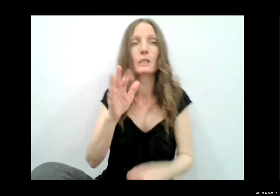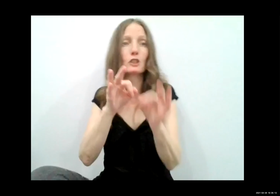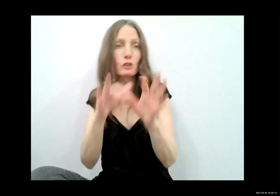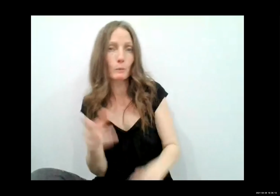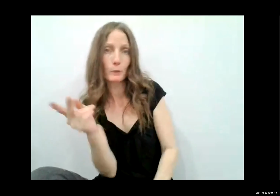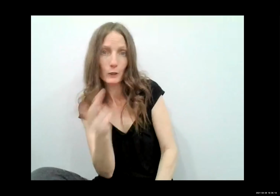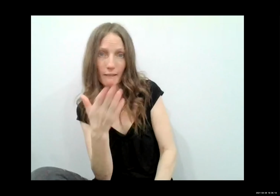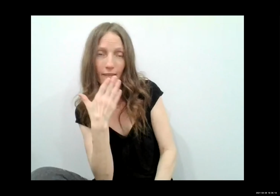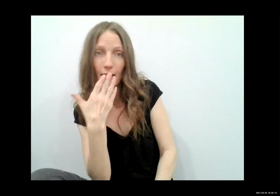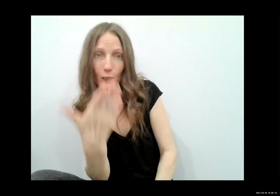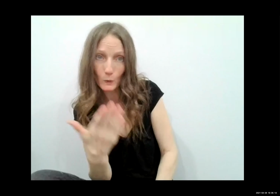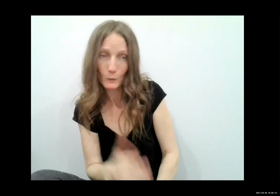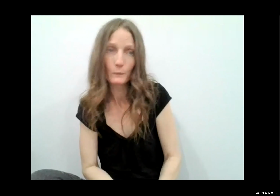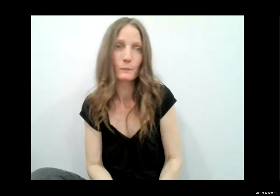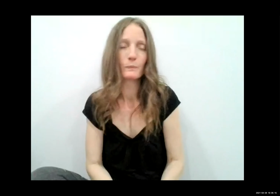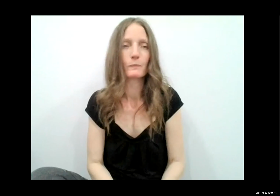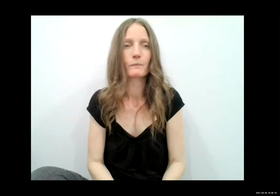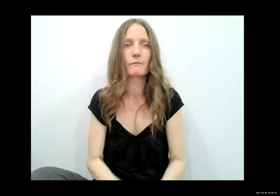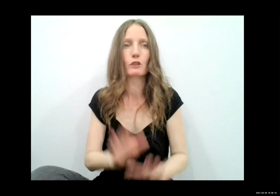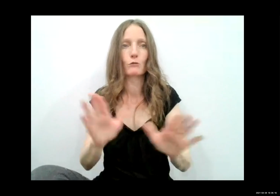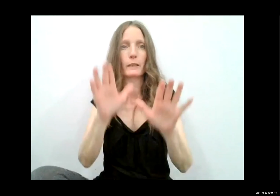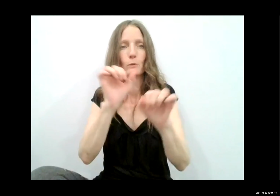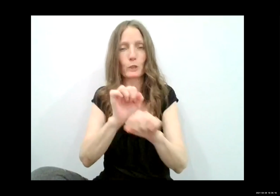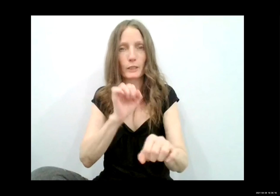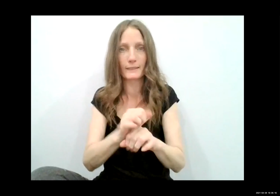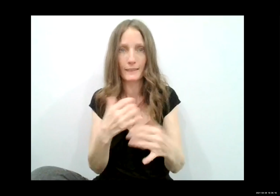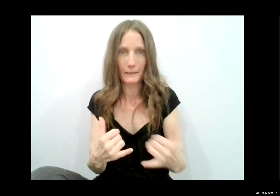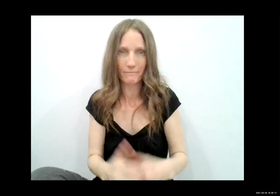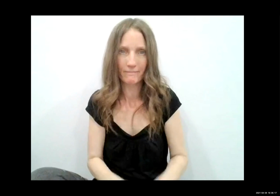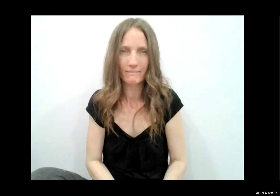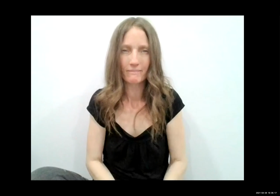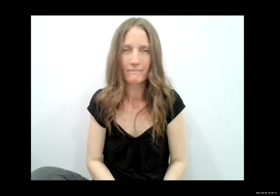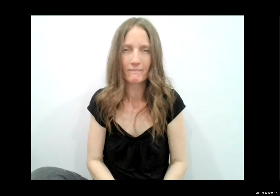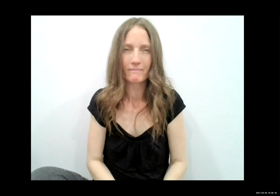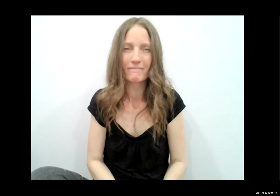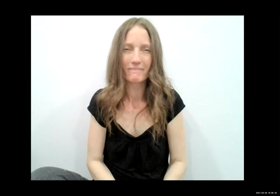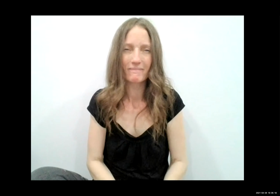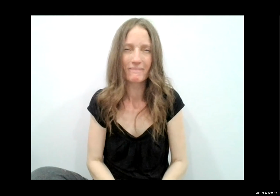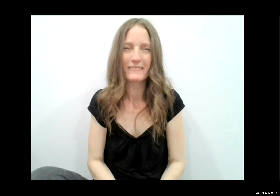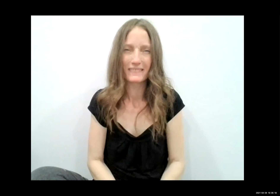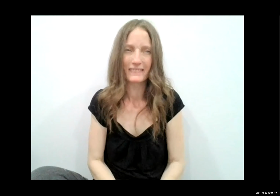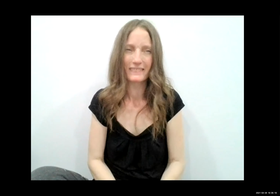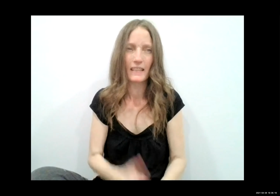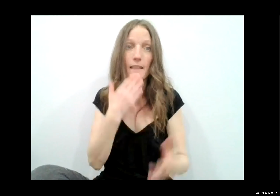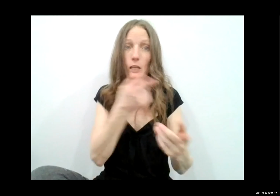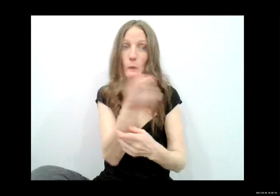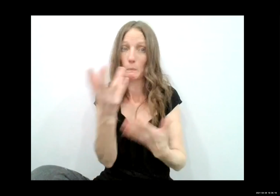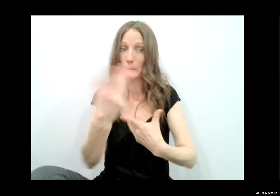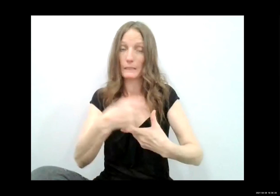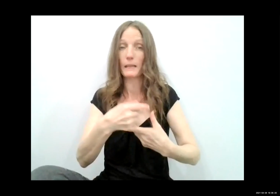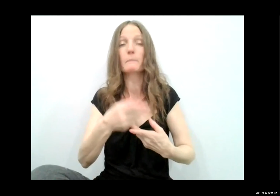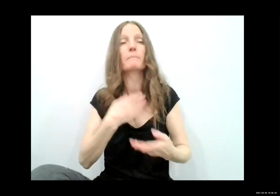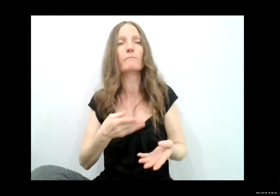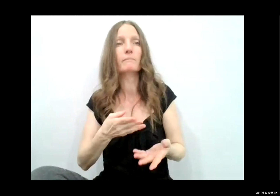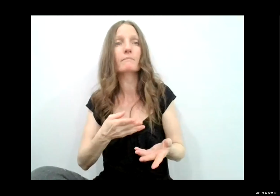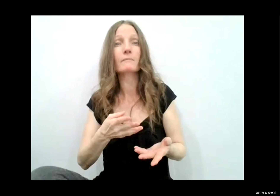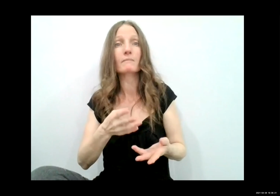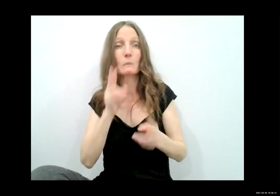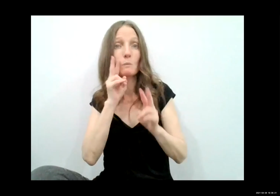ASL interpreters, for their great work today. And thank you all for participating. Do stay tuned for more information